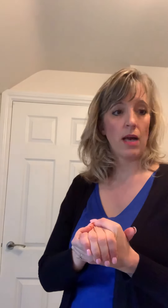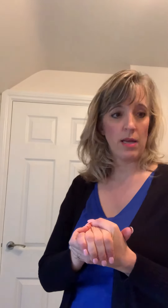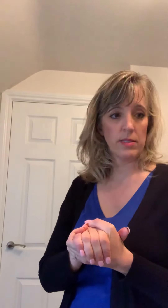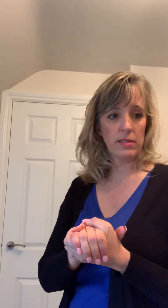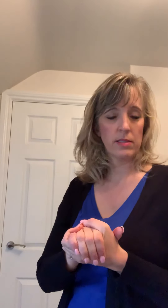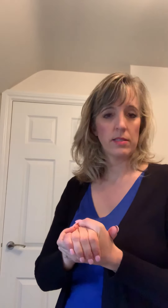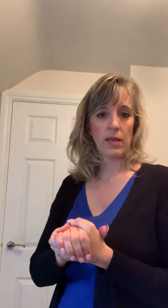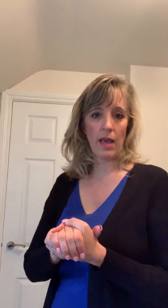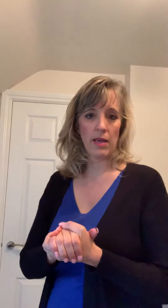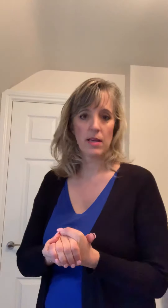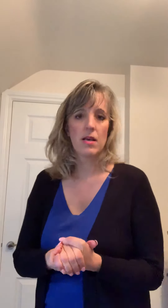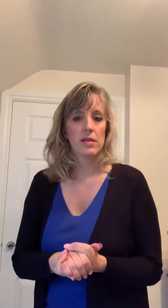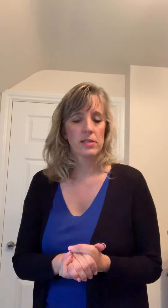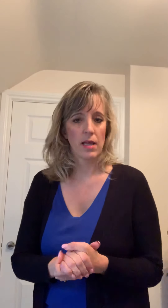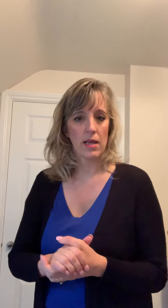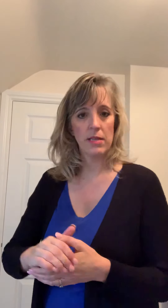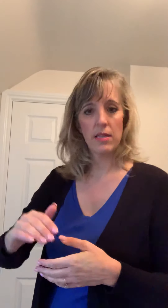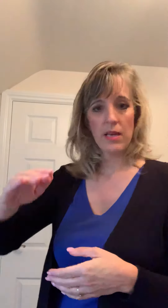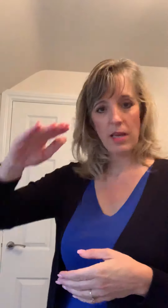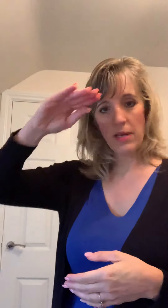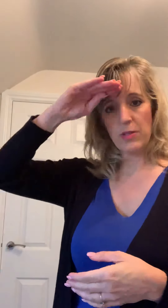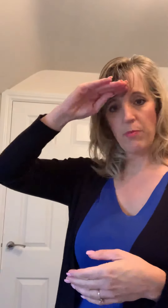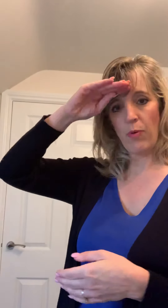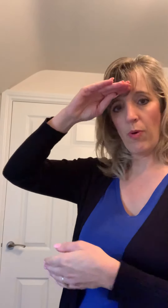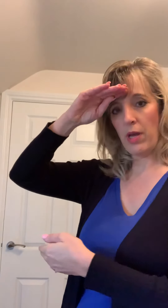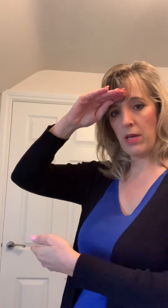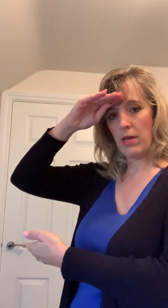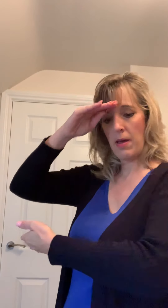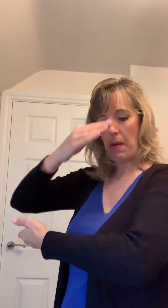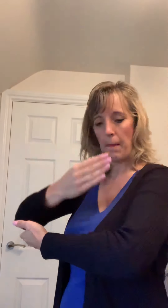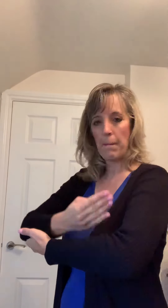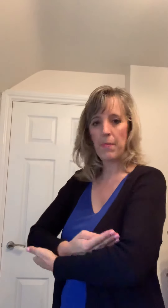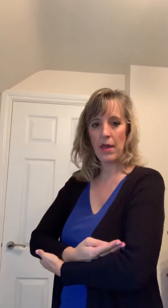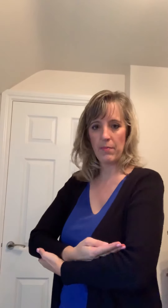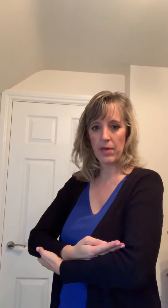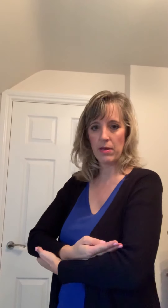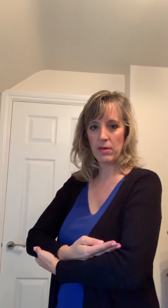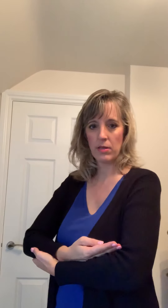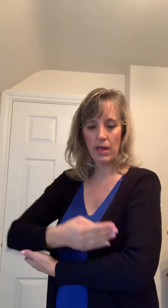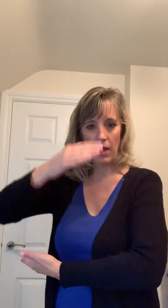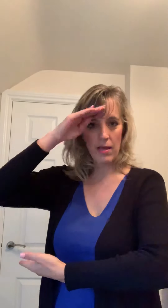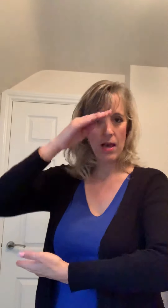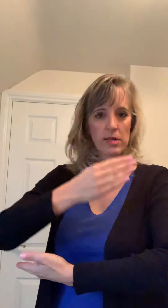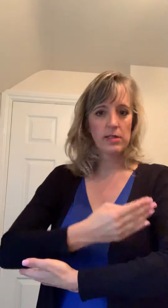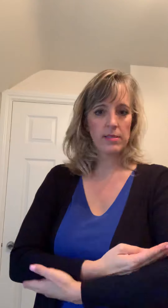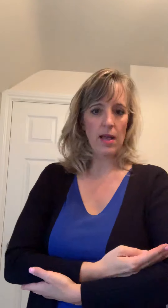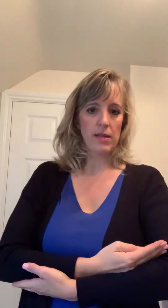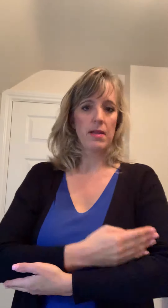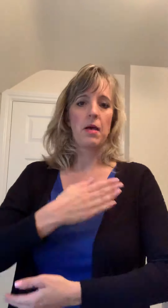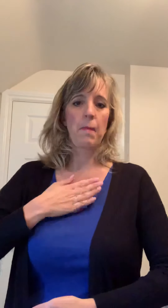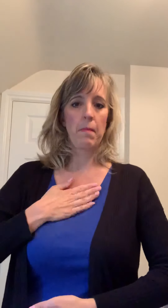son, okay? Son is boy, baby, okay? Son,